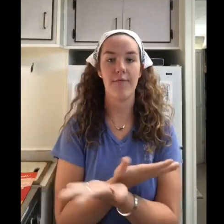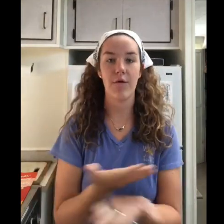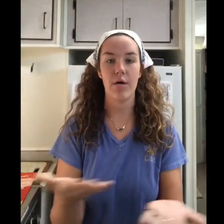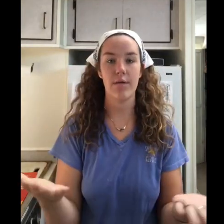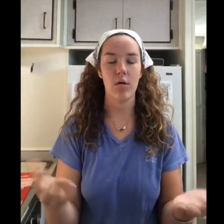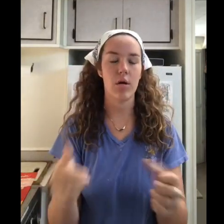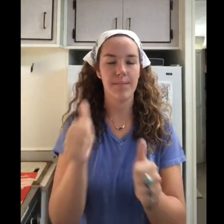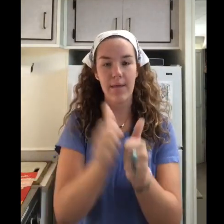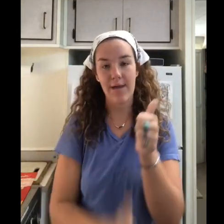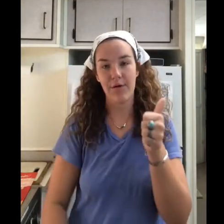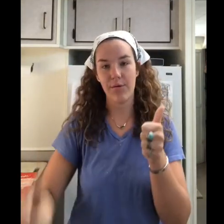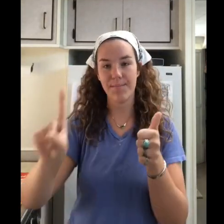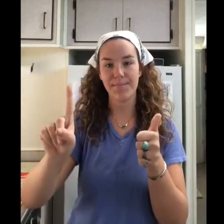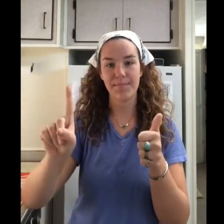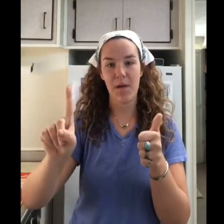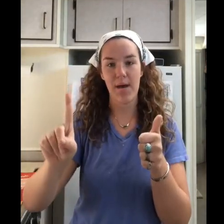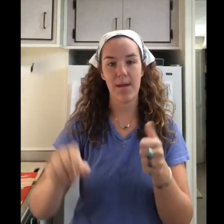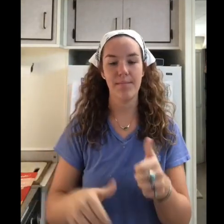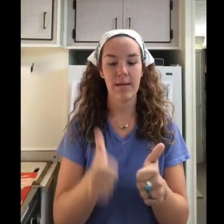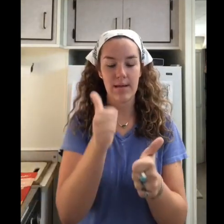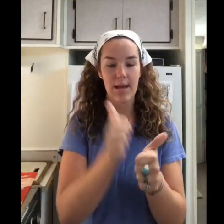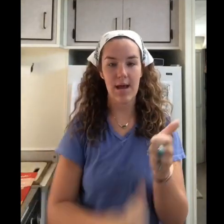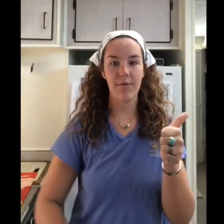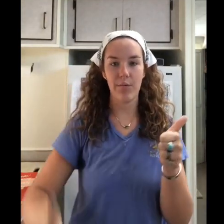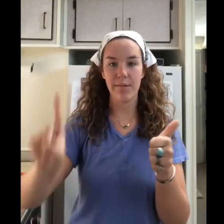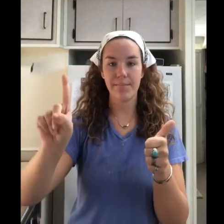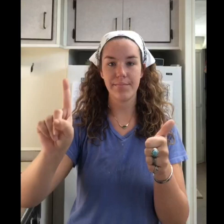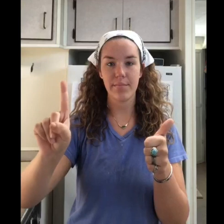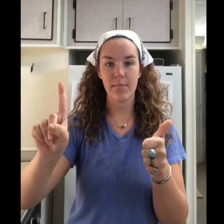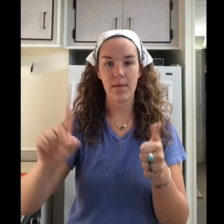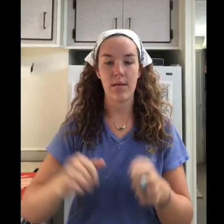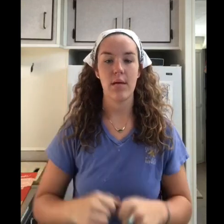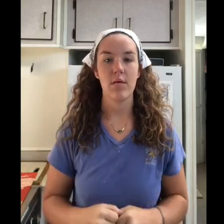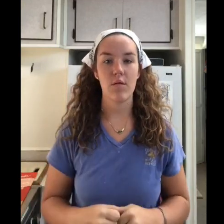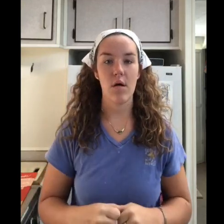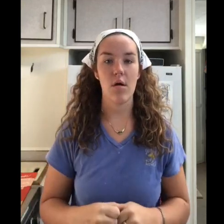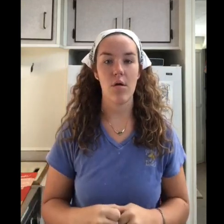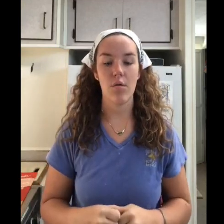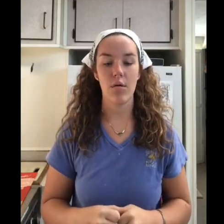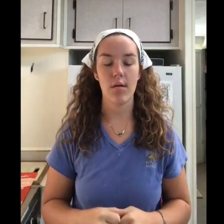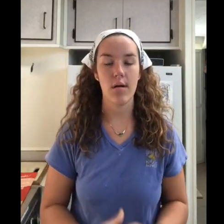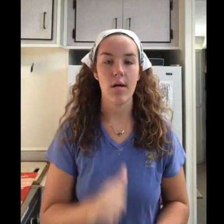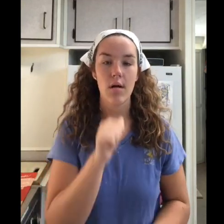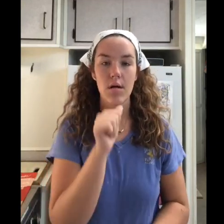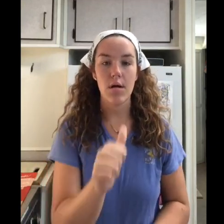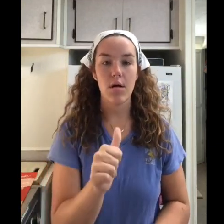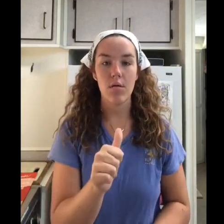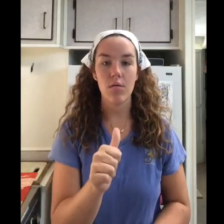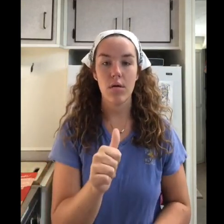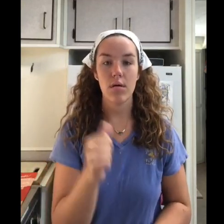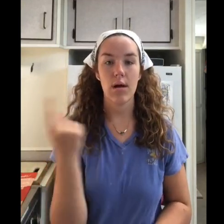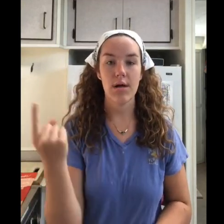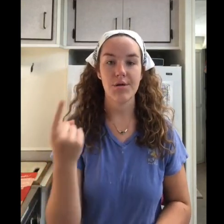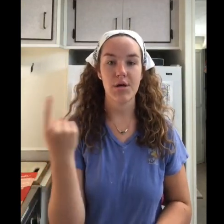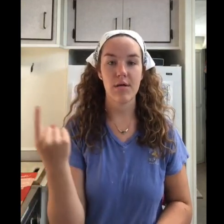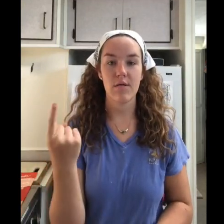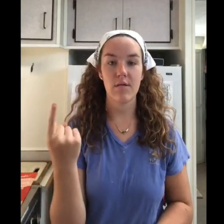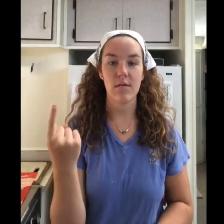everyone, or everyone, my bad, everyone. So no, not just